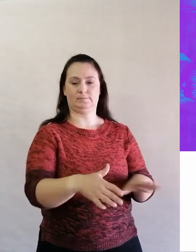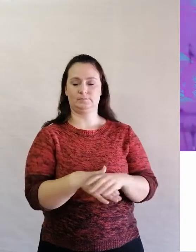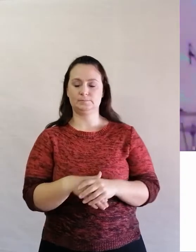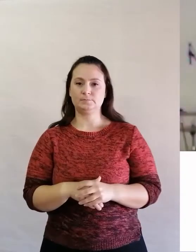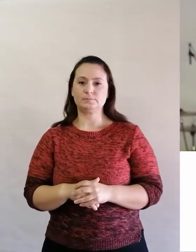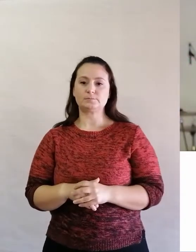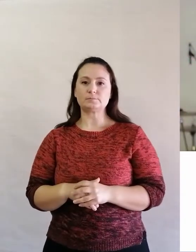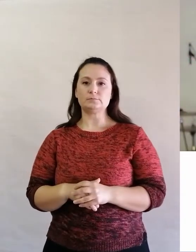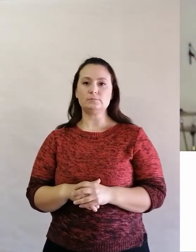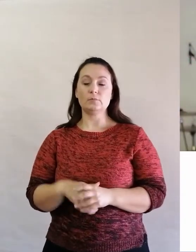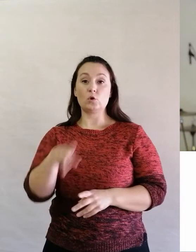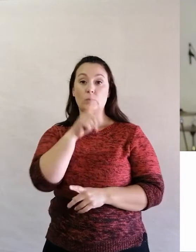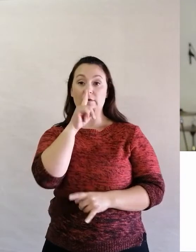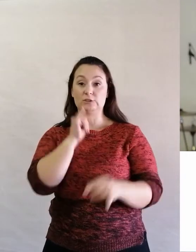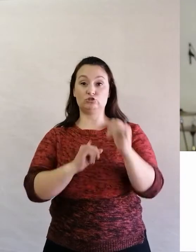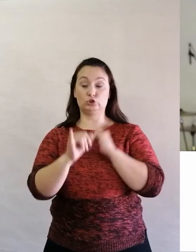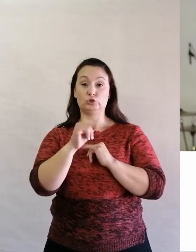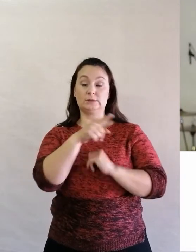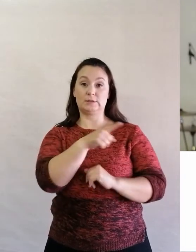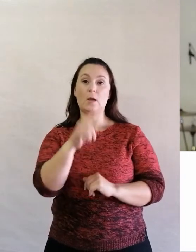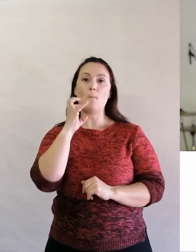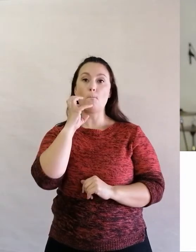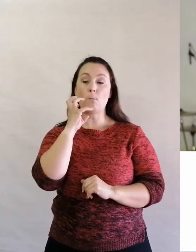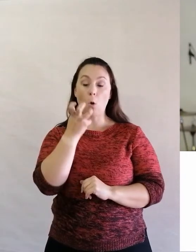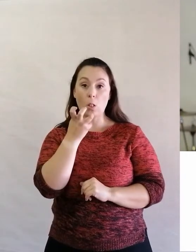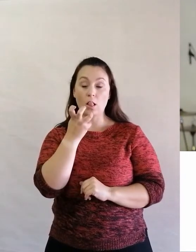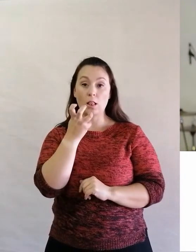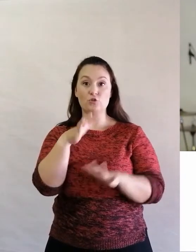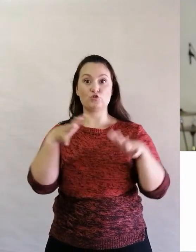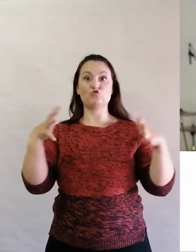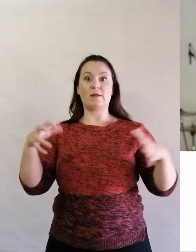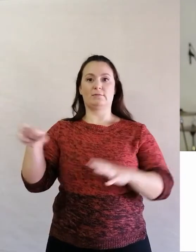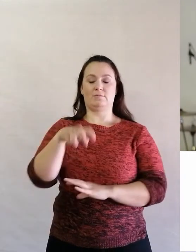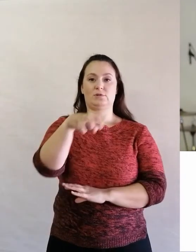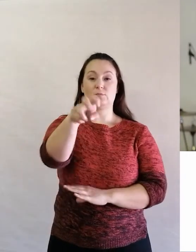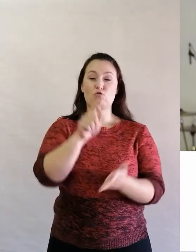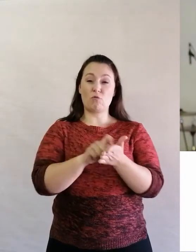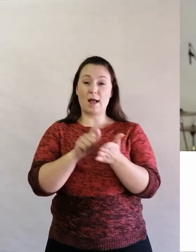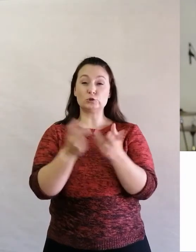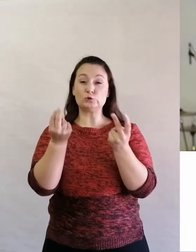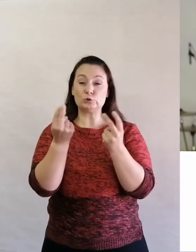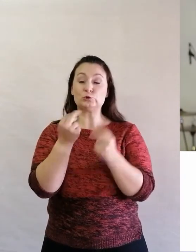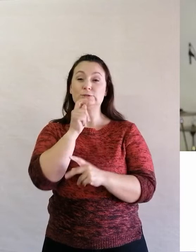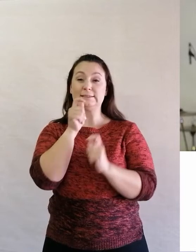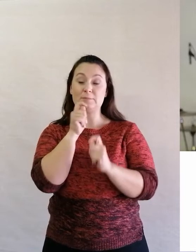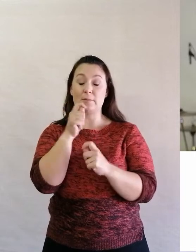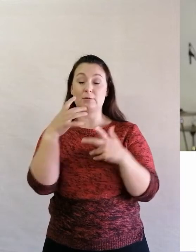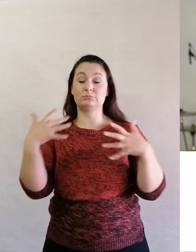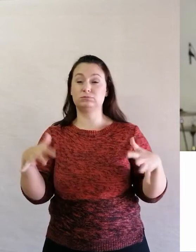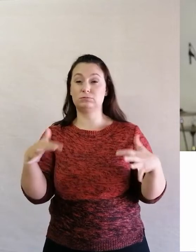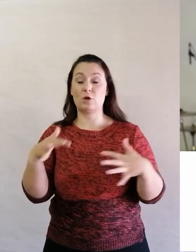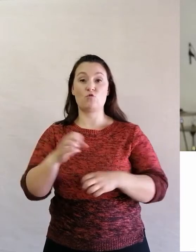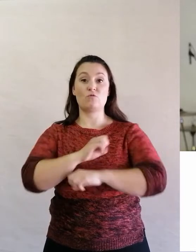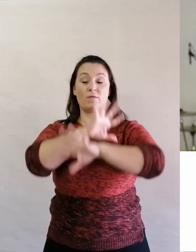to a man who had become Paul, the great apostle, who had written most of the New Testament, who'd get a great revelation